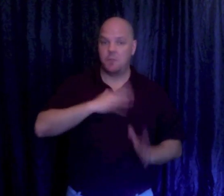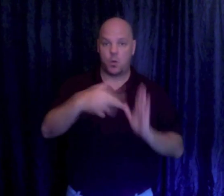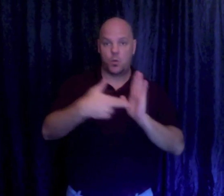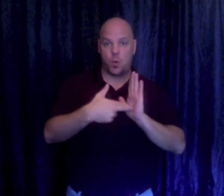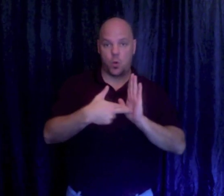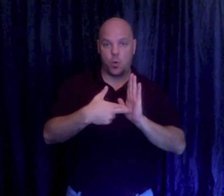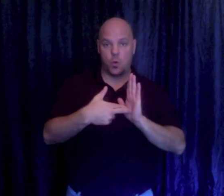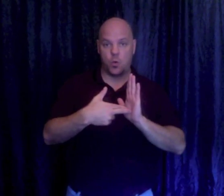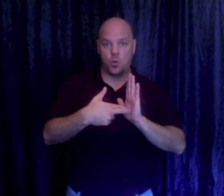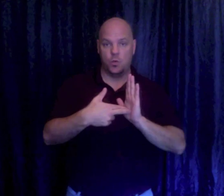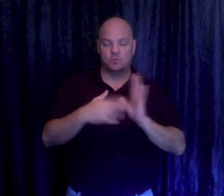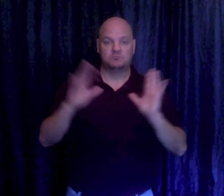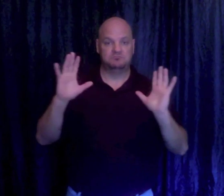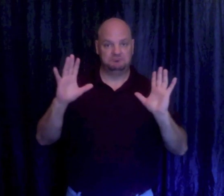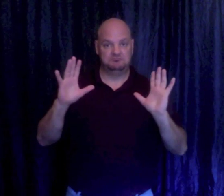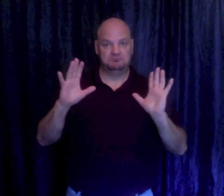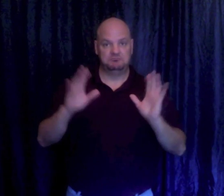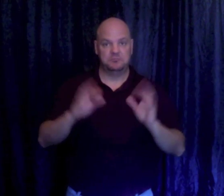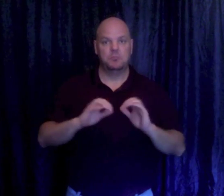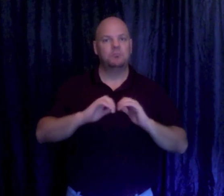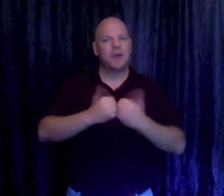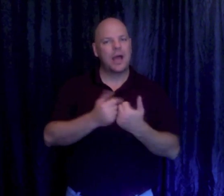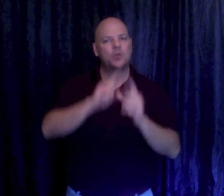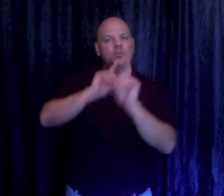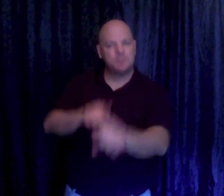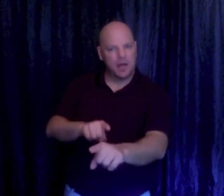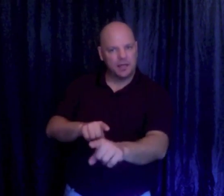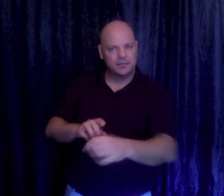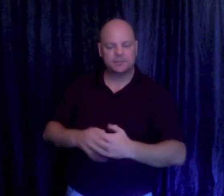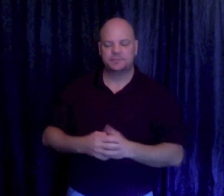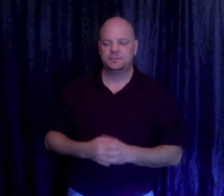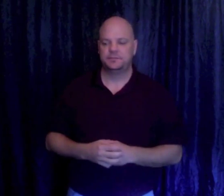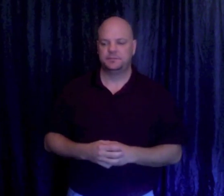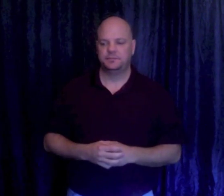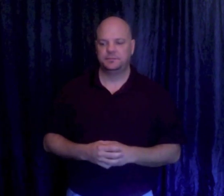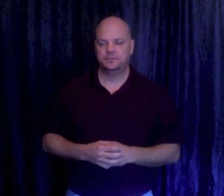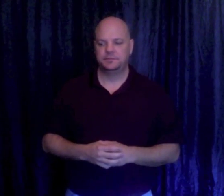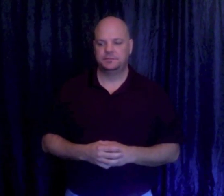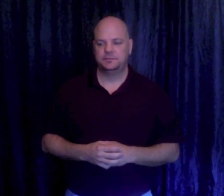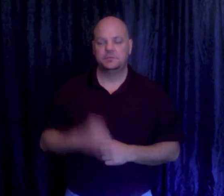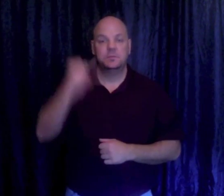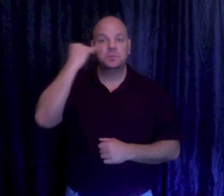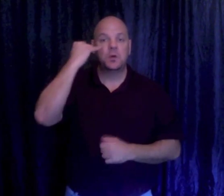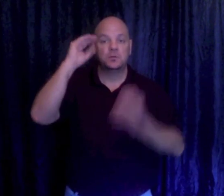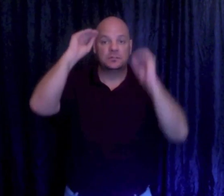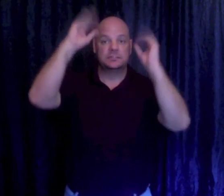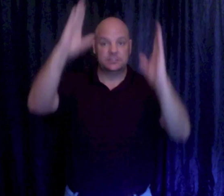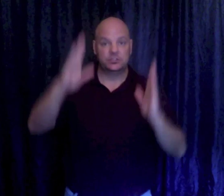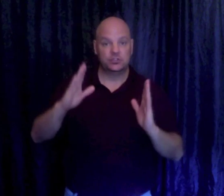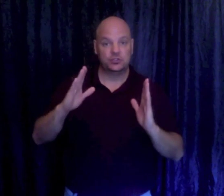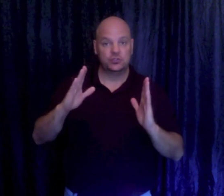I'm going to respond. So if the teacher asks, the assistant principal